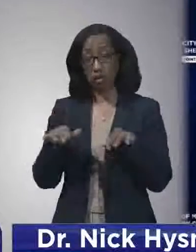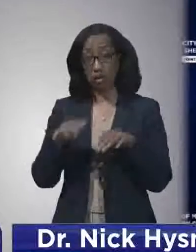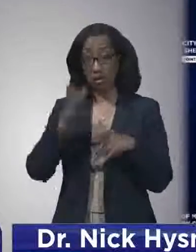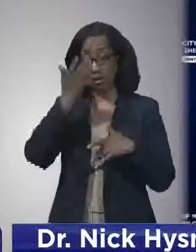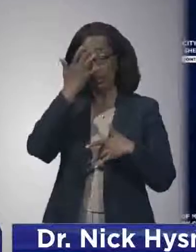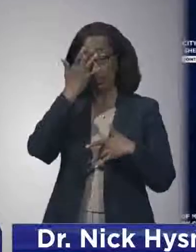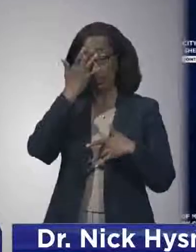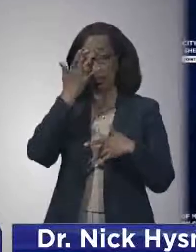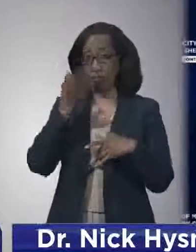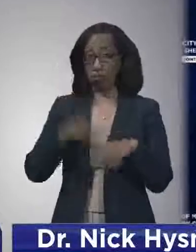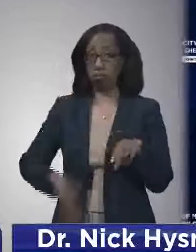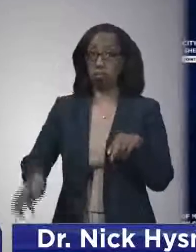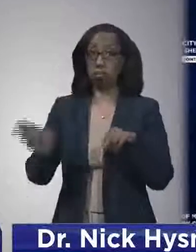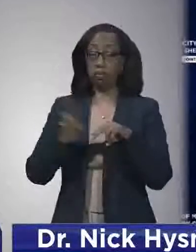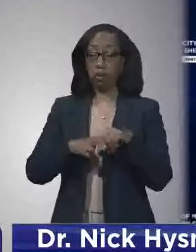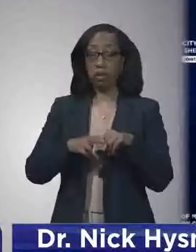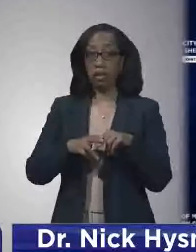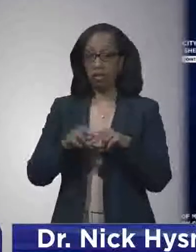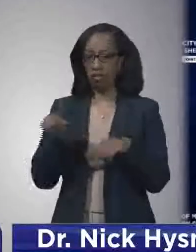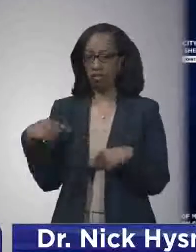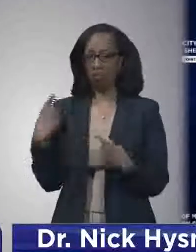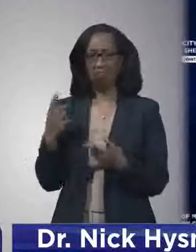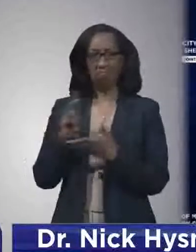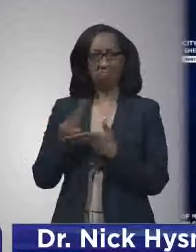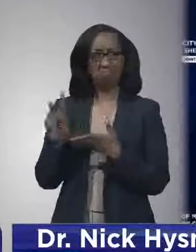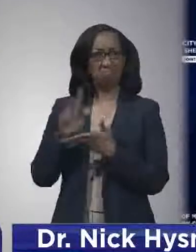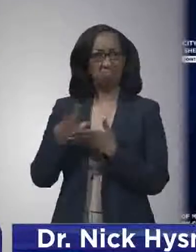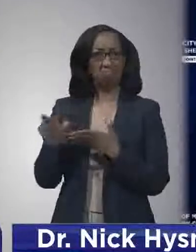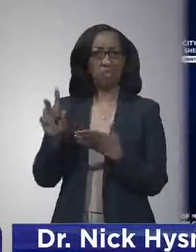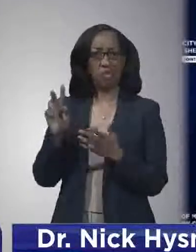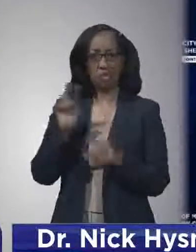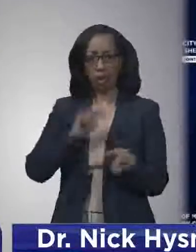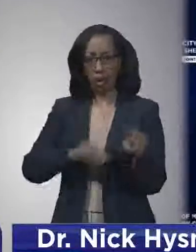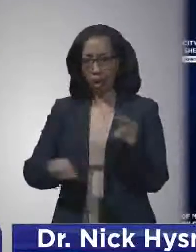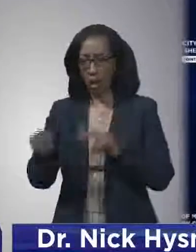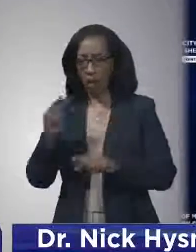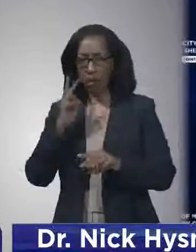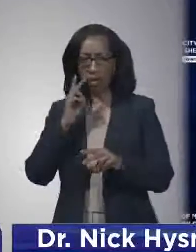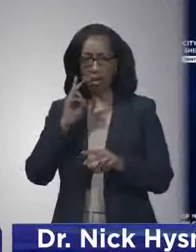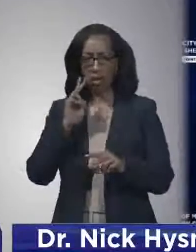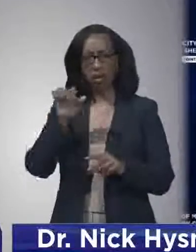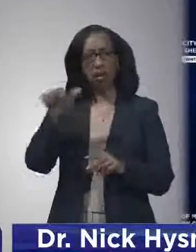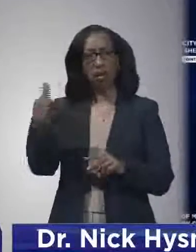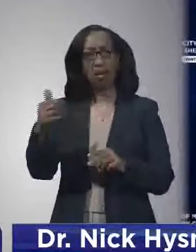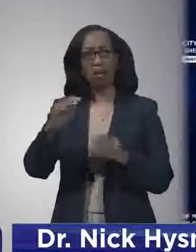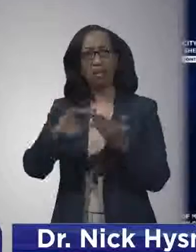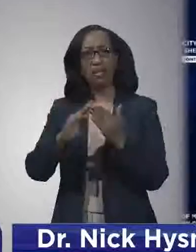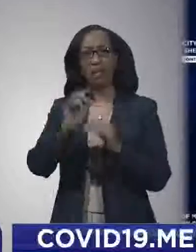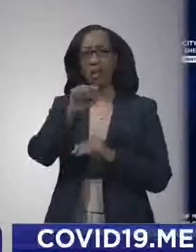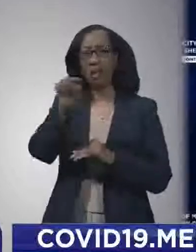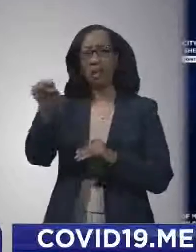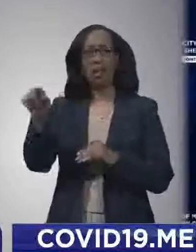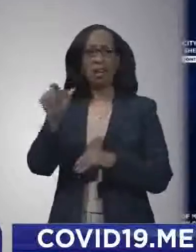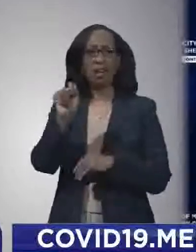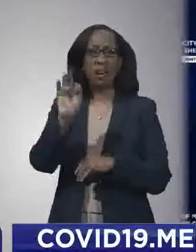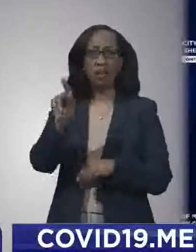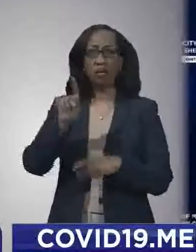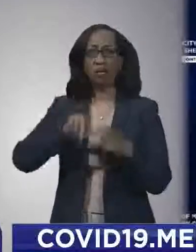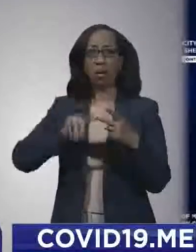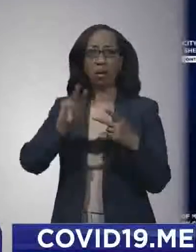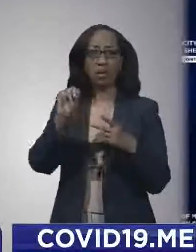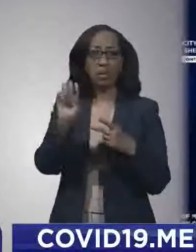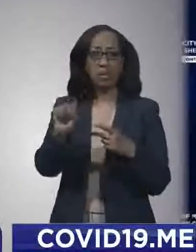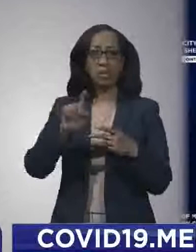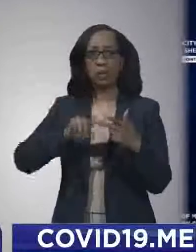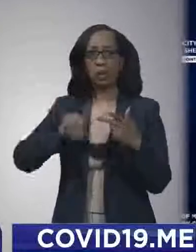We had been watching this for the past several weeks as we had seen what happened in some of our surrounding areas, such as in Arkansas, in Mississippi, and as well